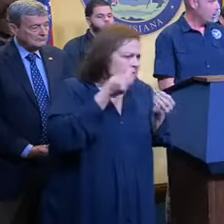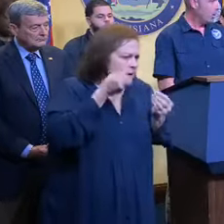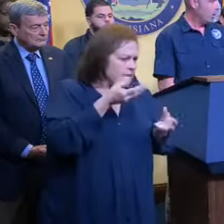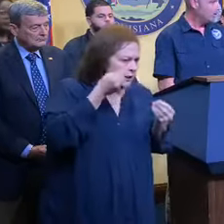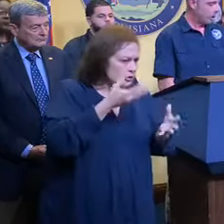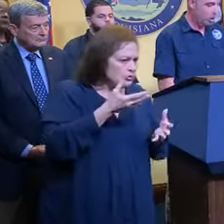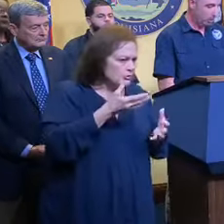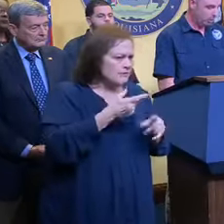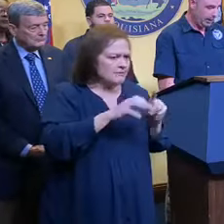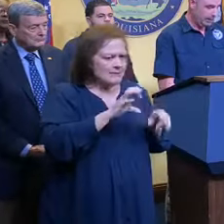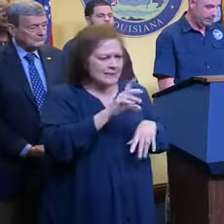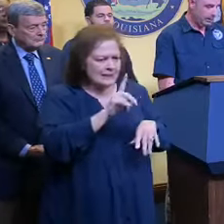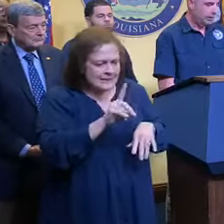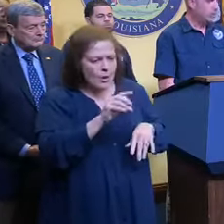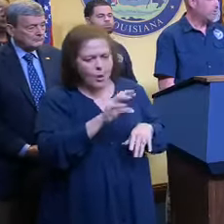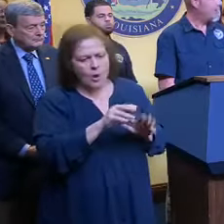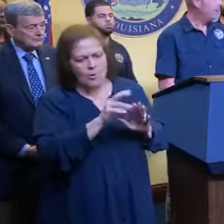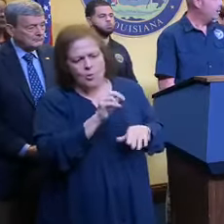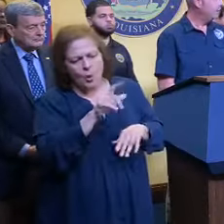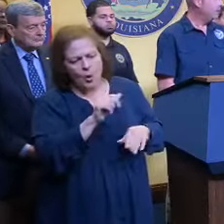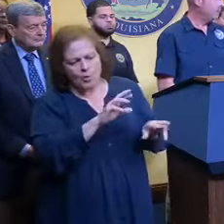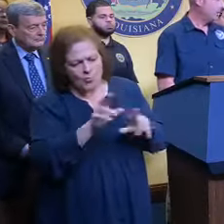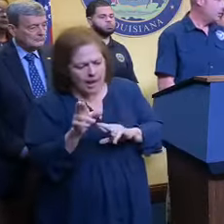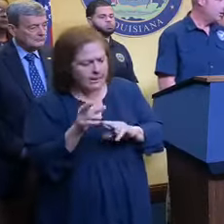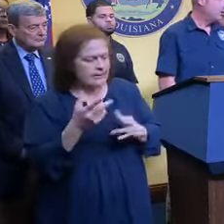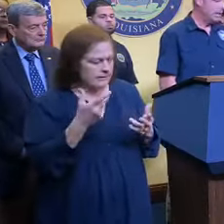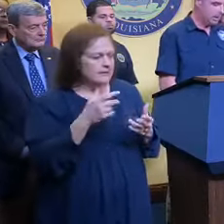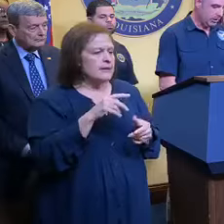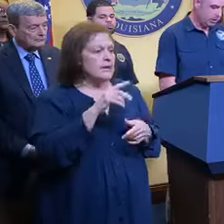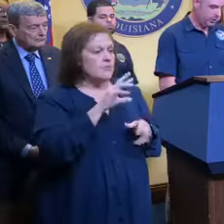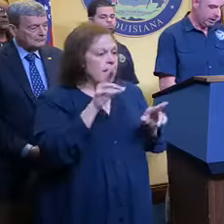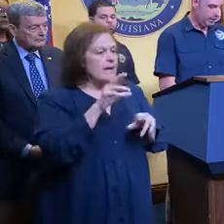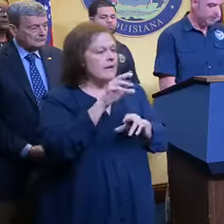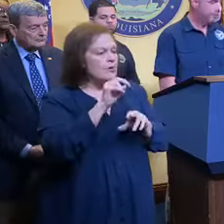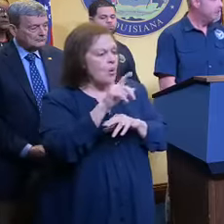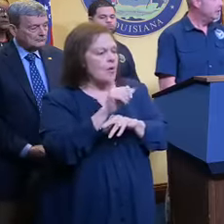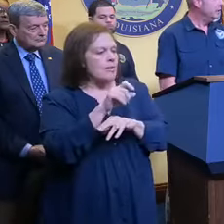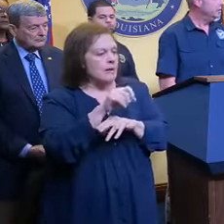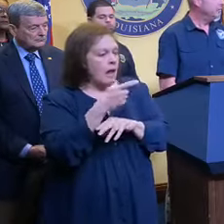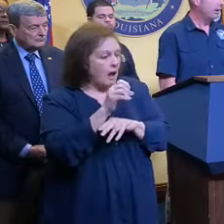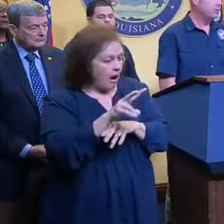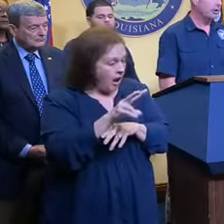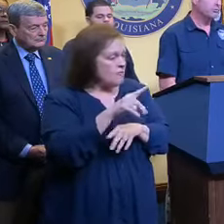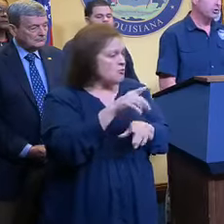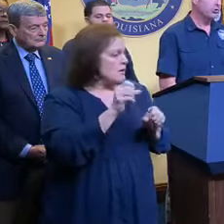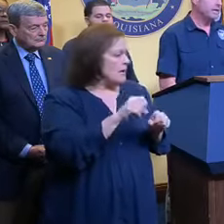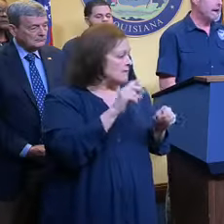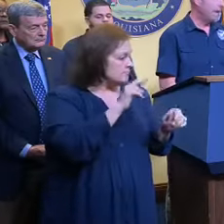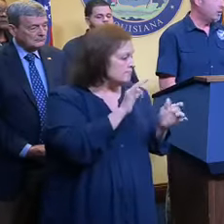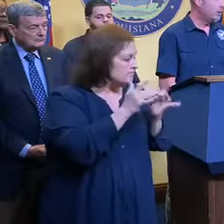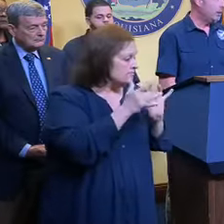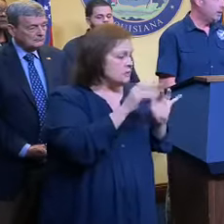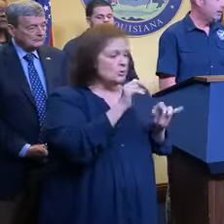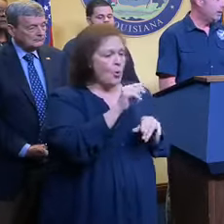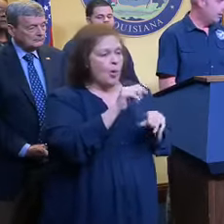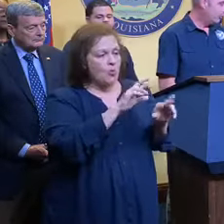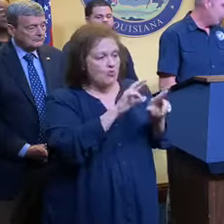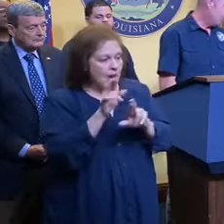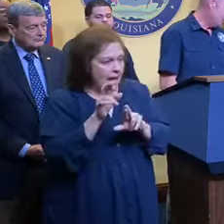in New Orleans, NOLA Ready. You can find us, as the mayor mentioned, at ready.nola.gov. You can follow us on social media at NOLA